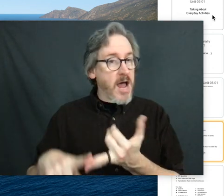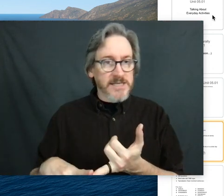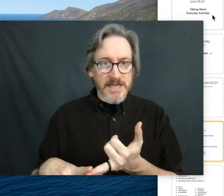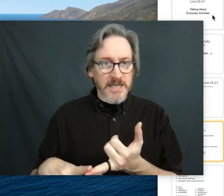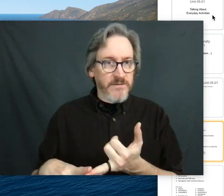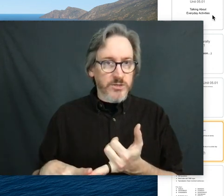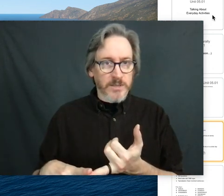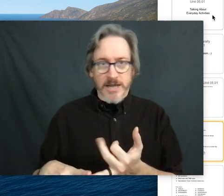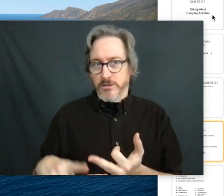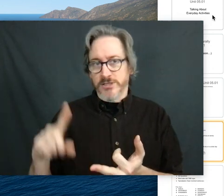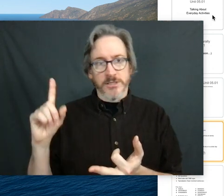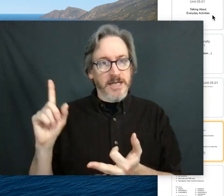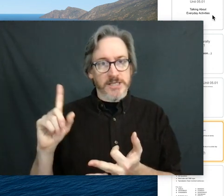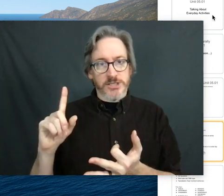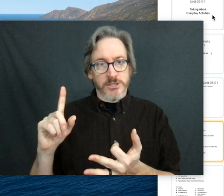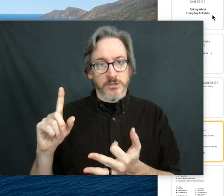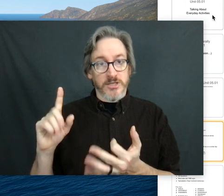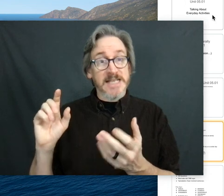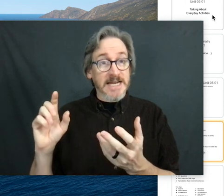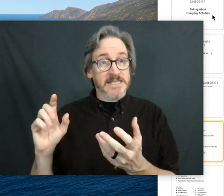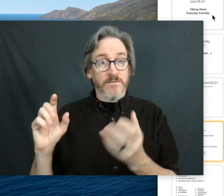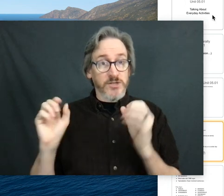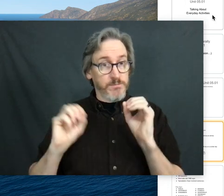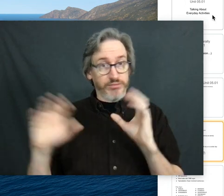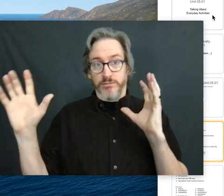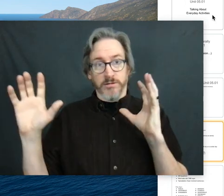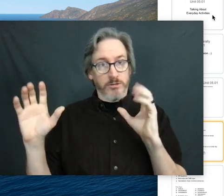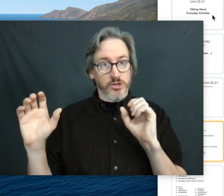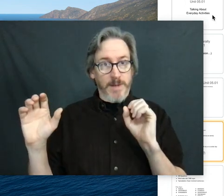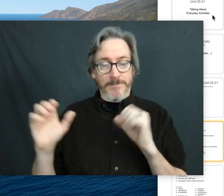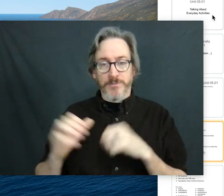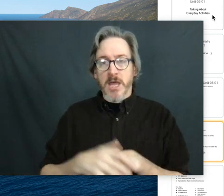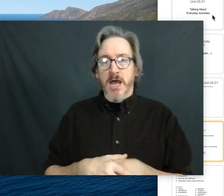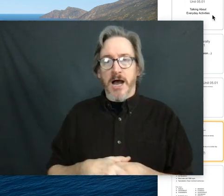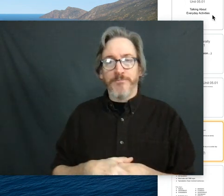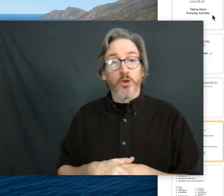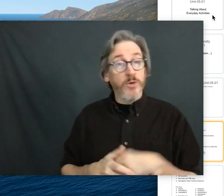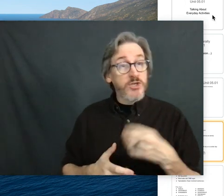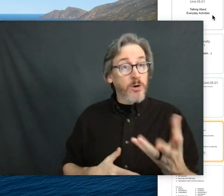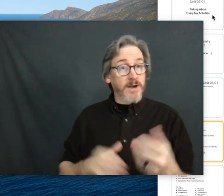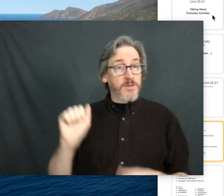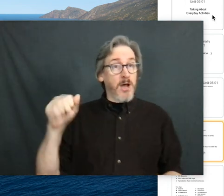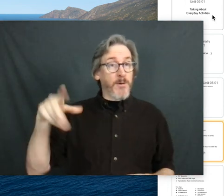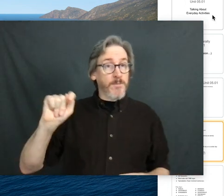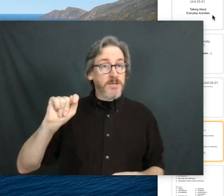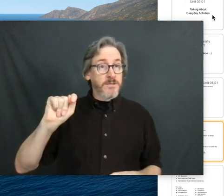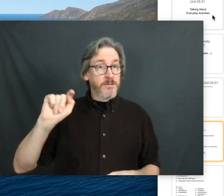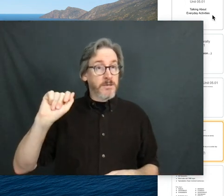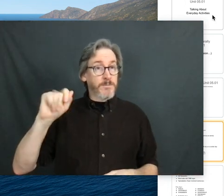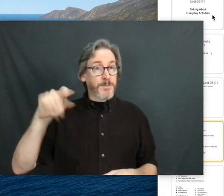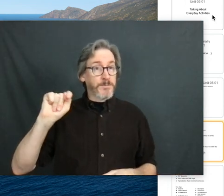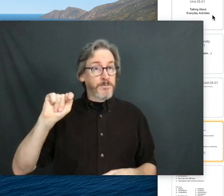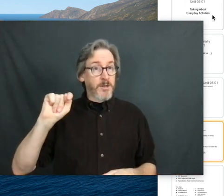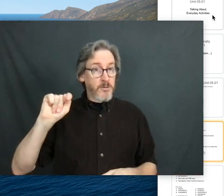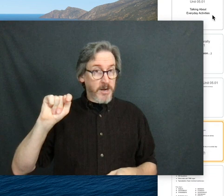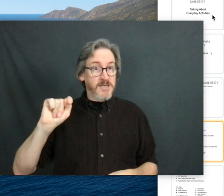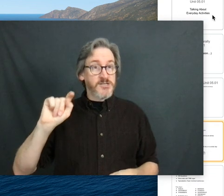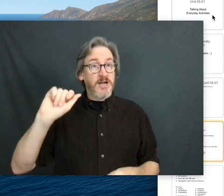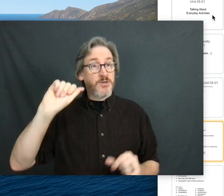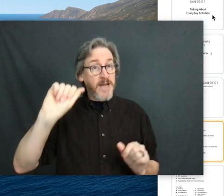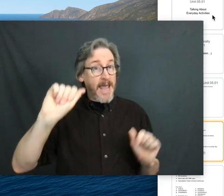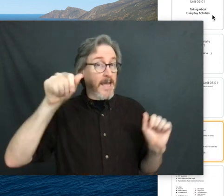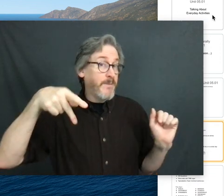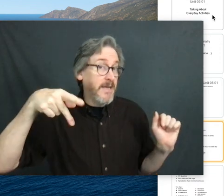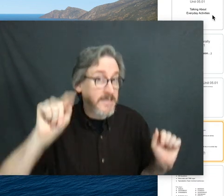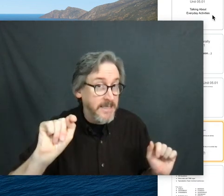You're not seeing individual letters. It's the sign itself just goes by. We do it already with apartment, right? Because